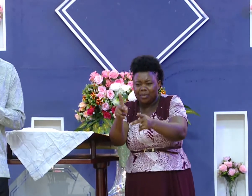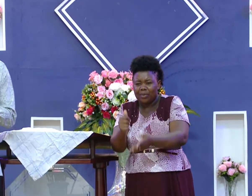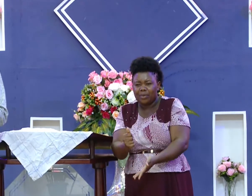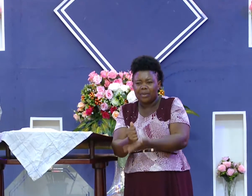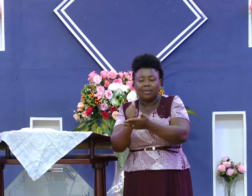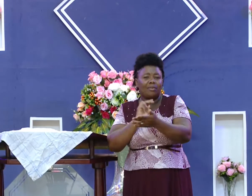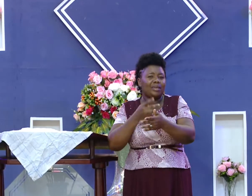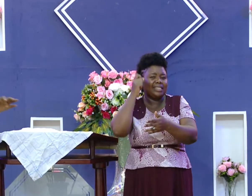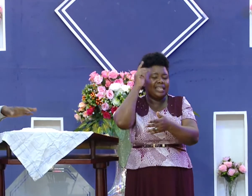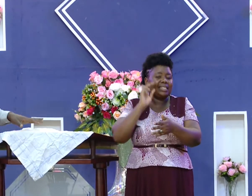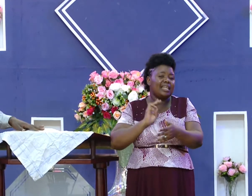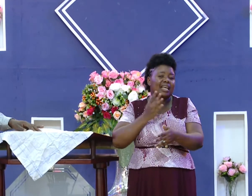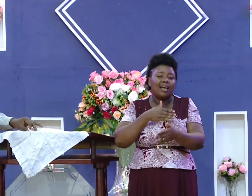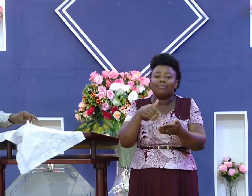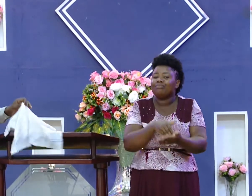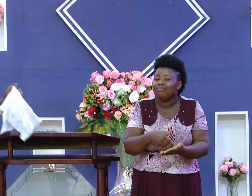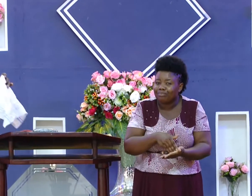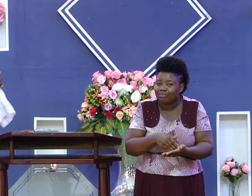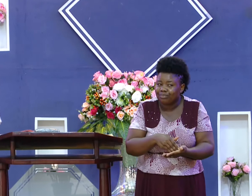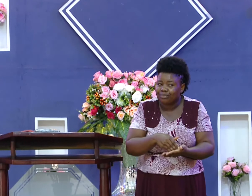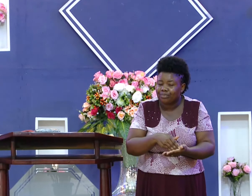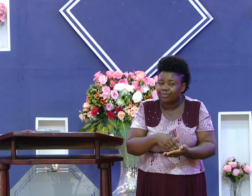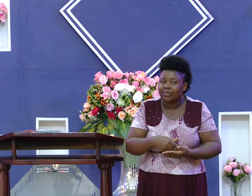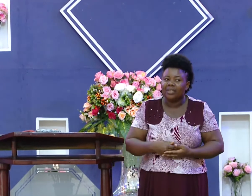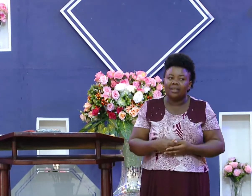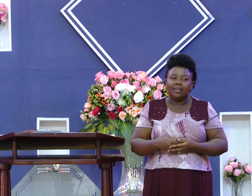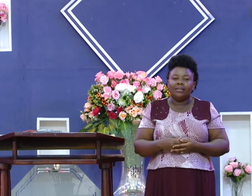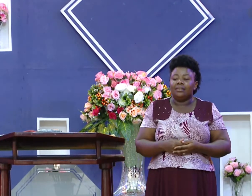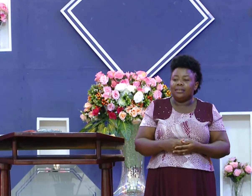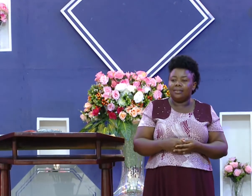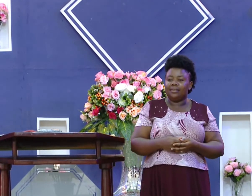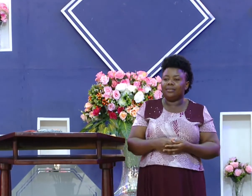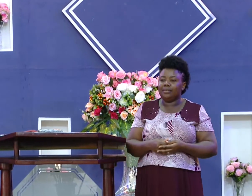Amen. God places us among his people. They put us right and correct